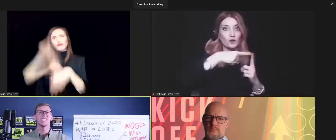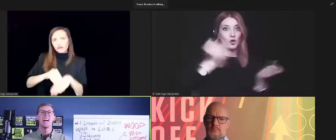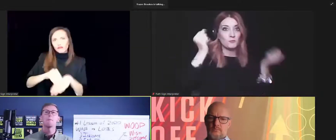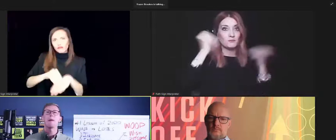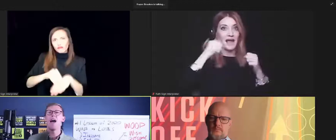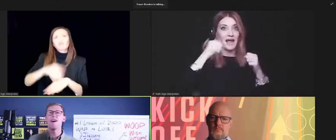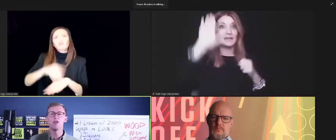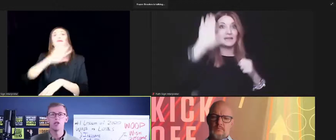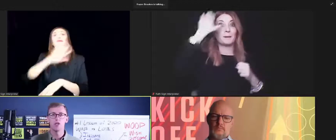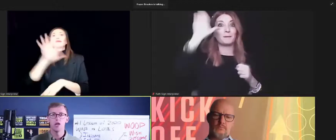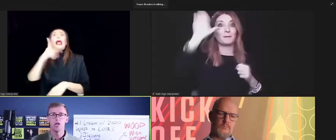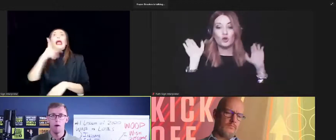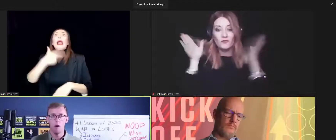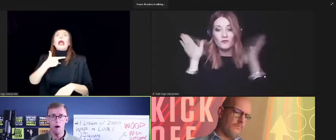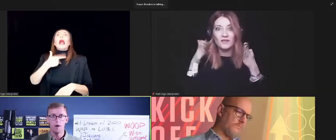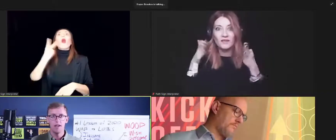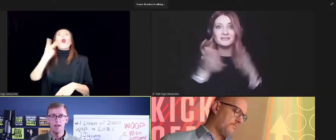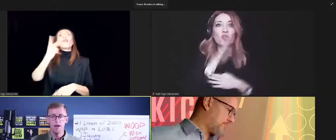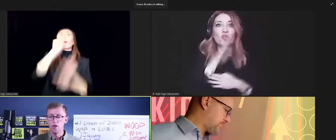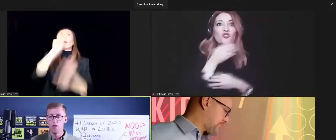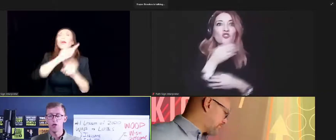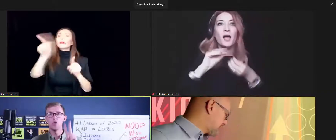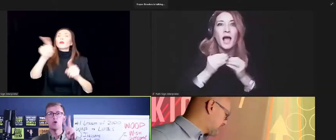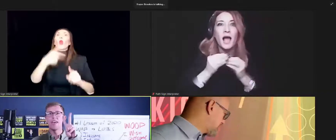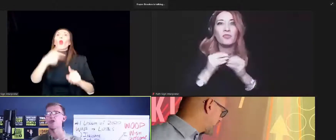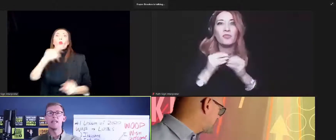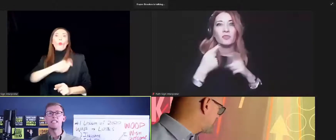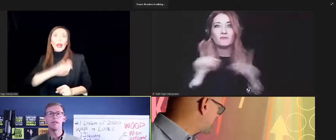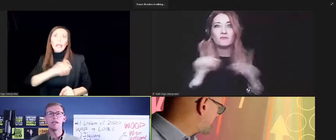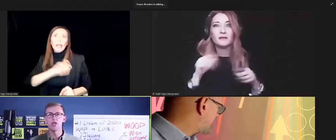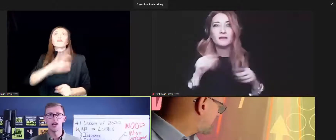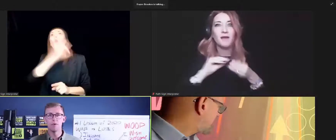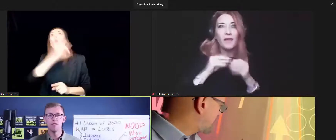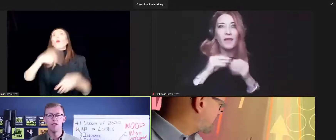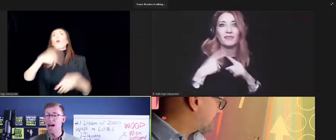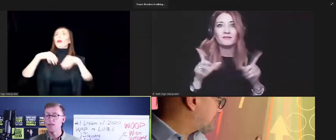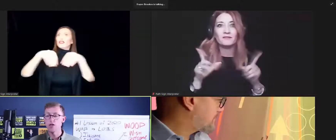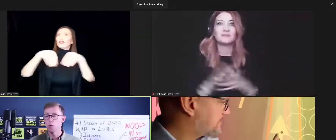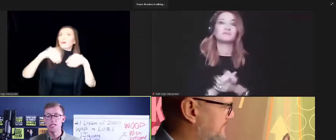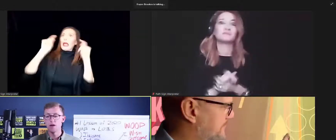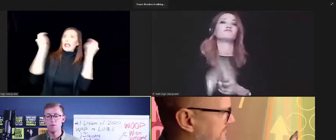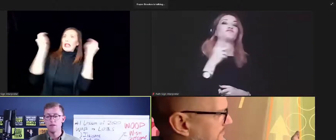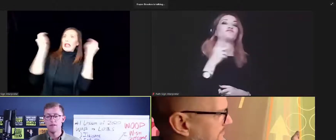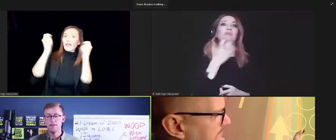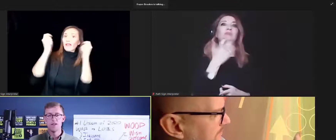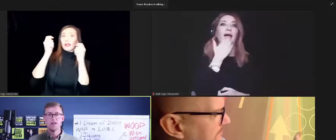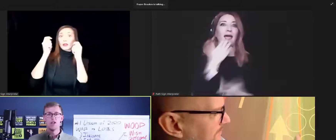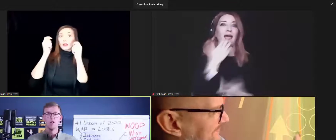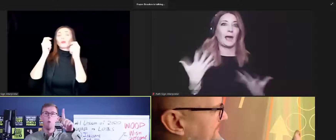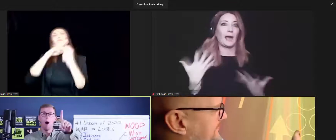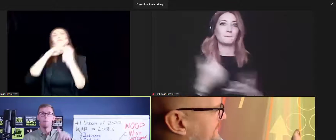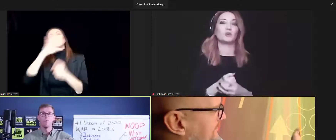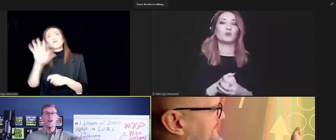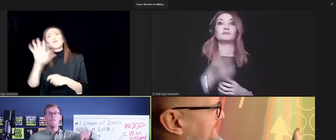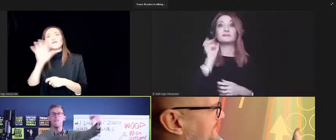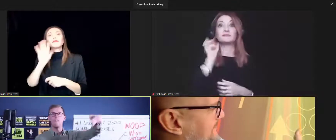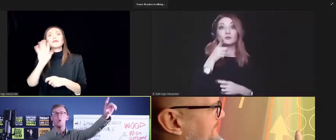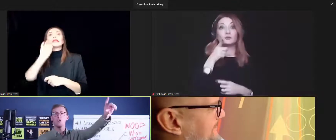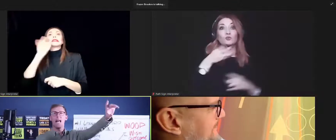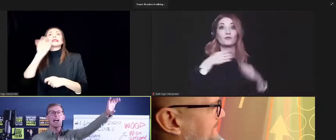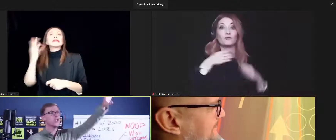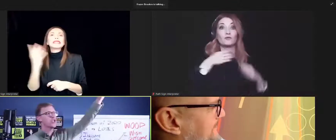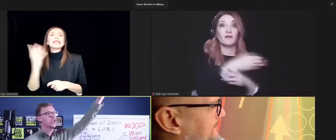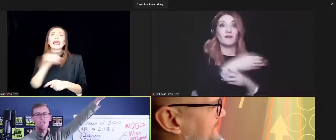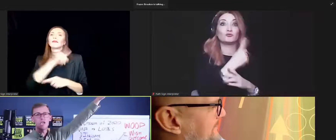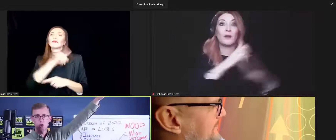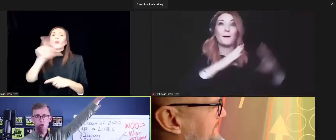to climb Mount Everest tomorrow, there's 2 things you need to be concerned with, and there's only 2. Number 1,